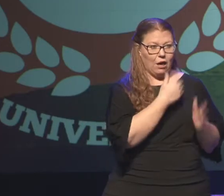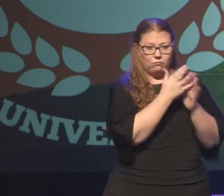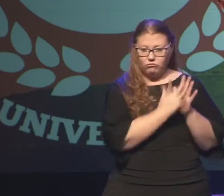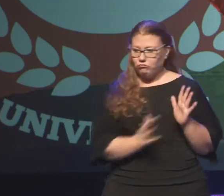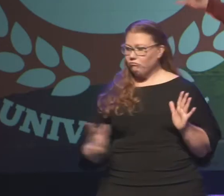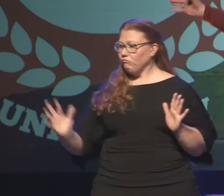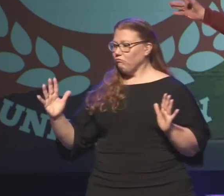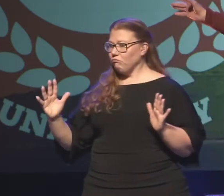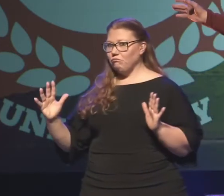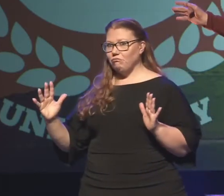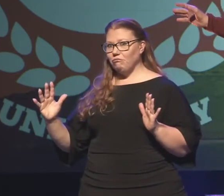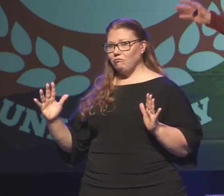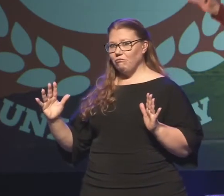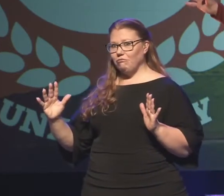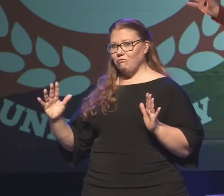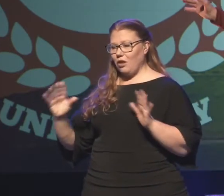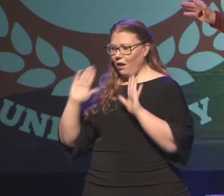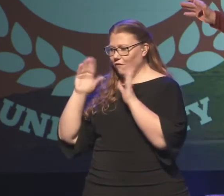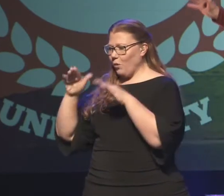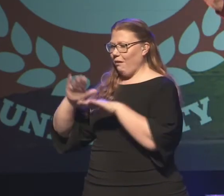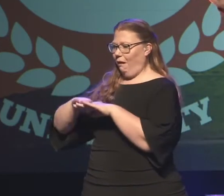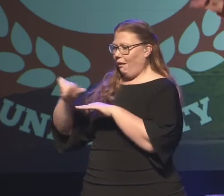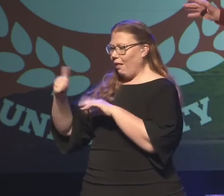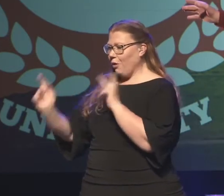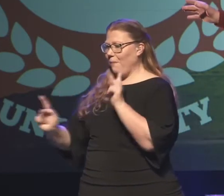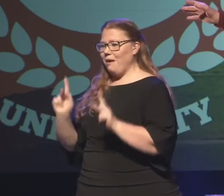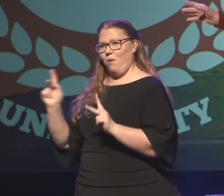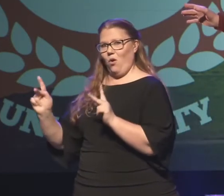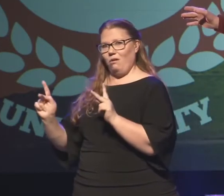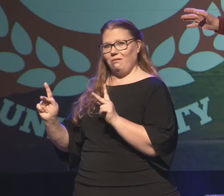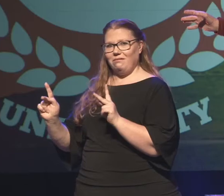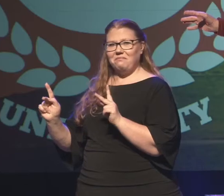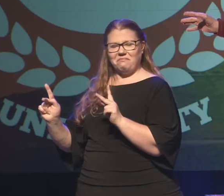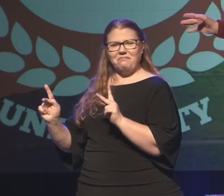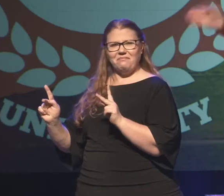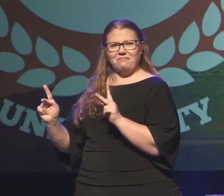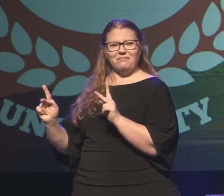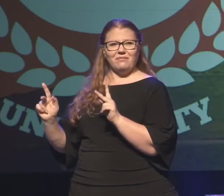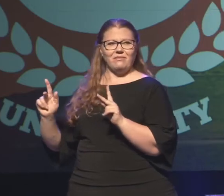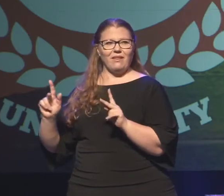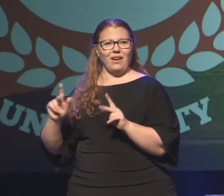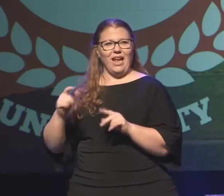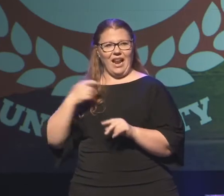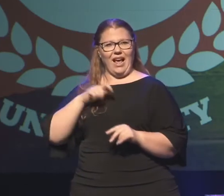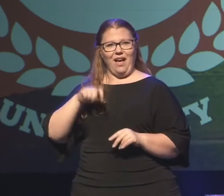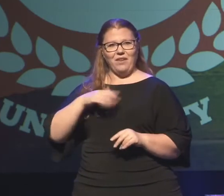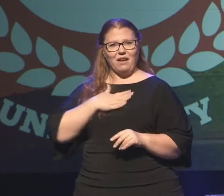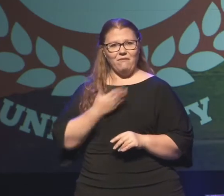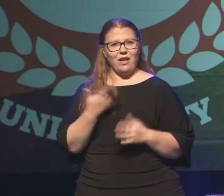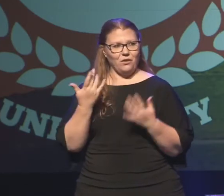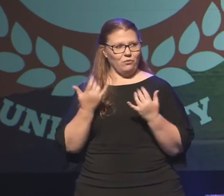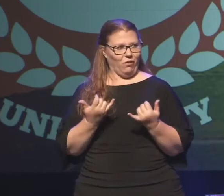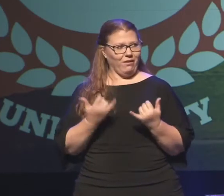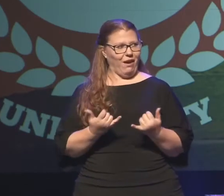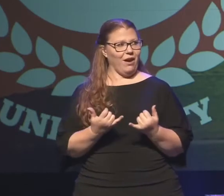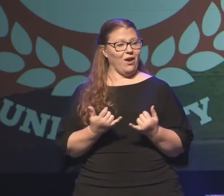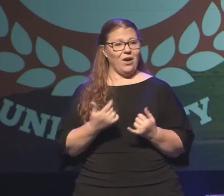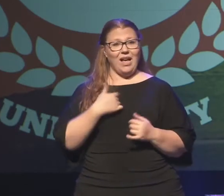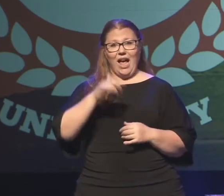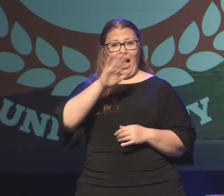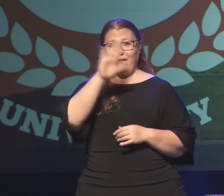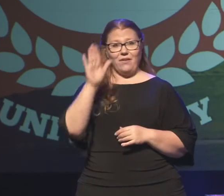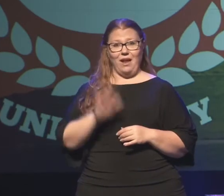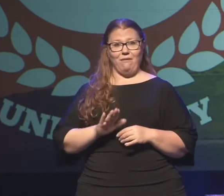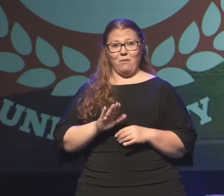to altruism. It's really all about you. And I have to confess right here, I've never